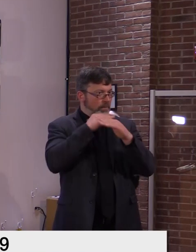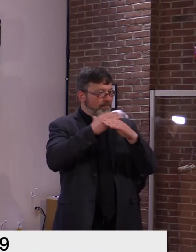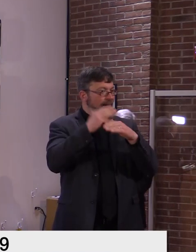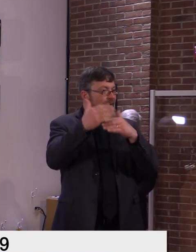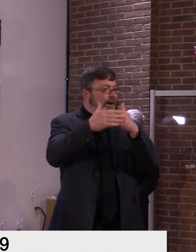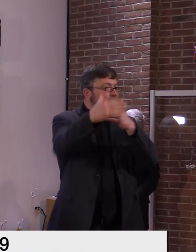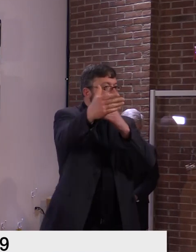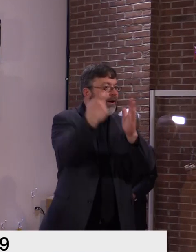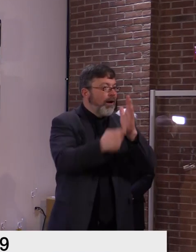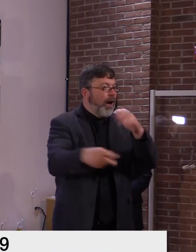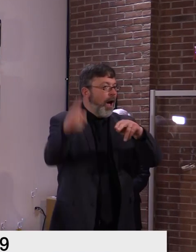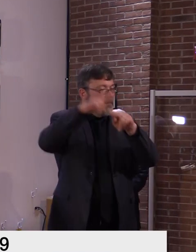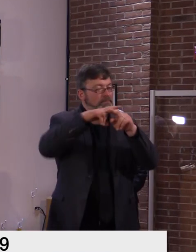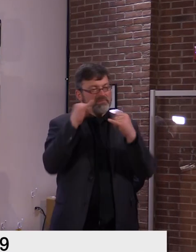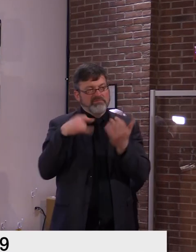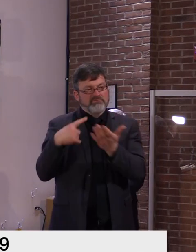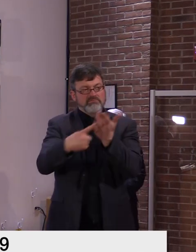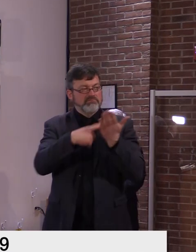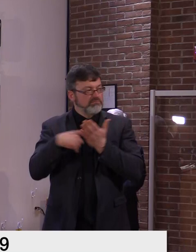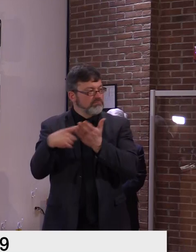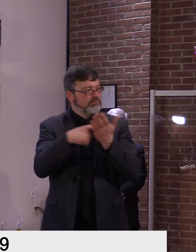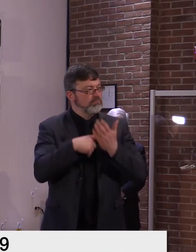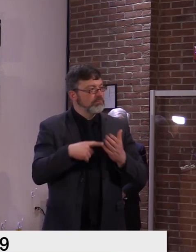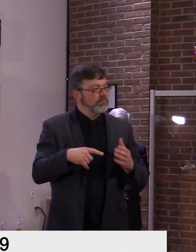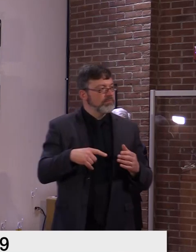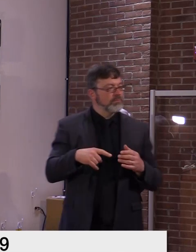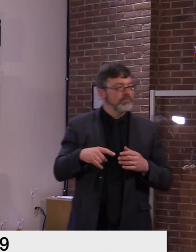Okay, thank you. Have a good weekend.